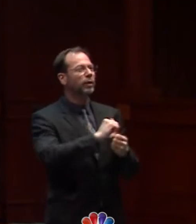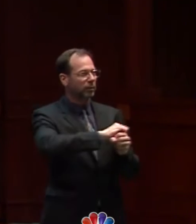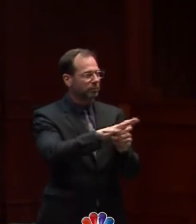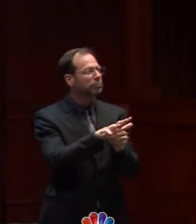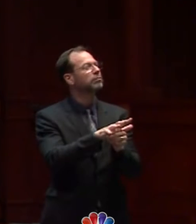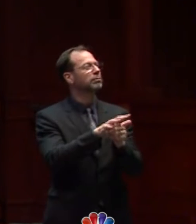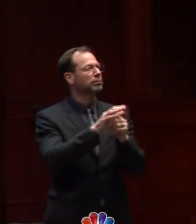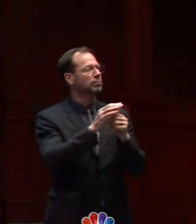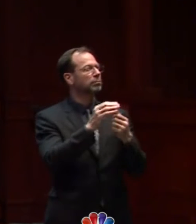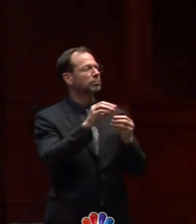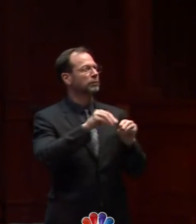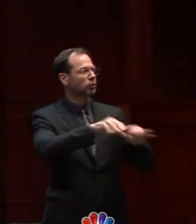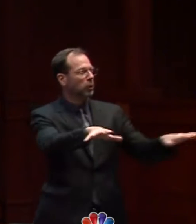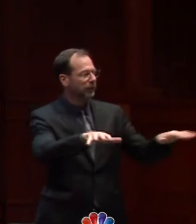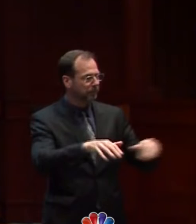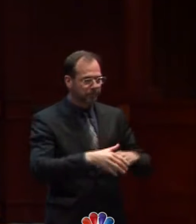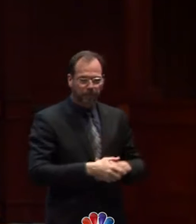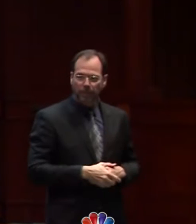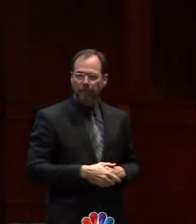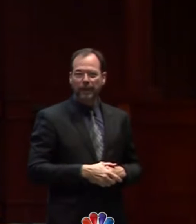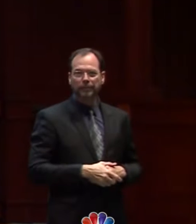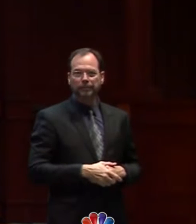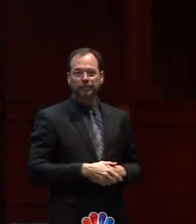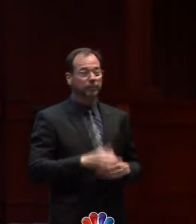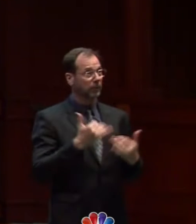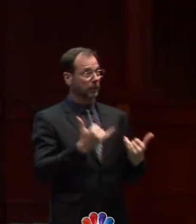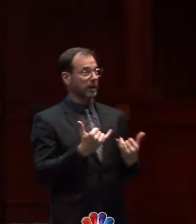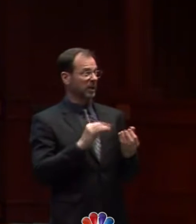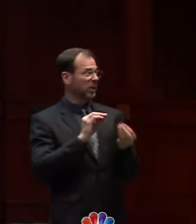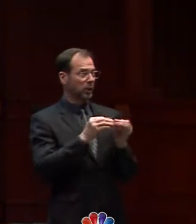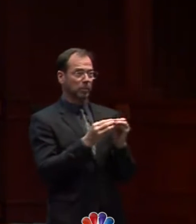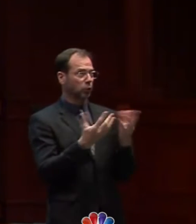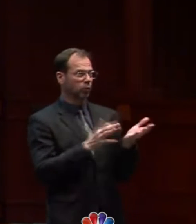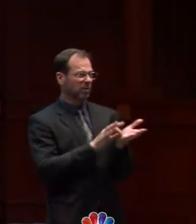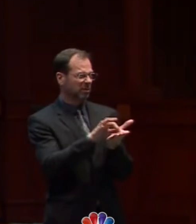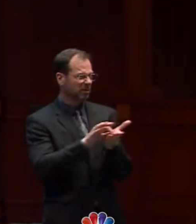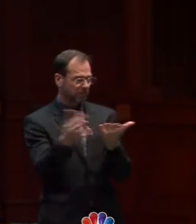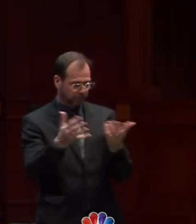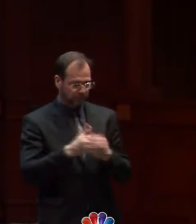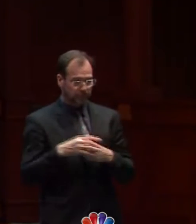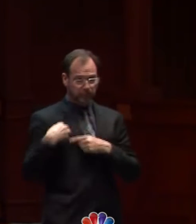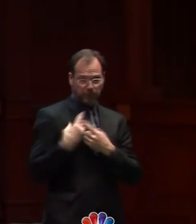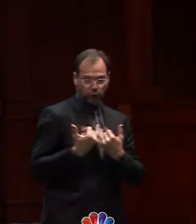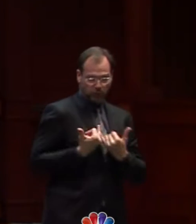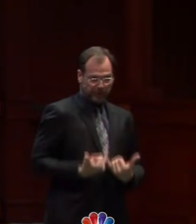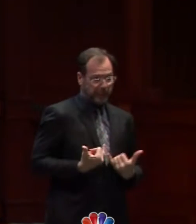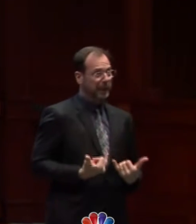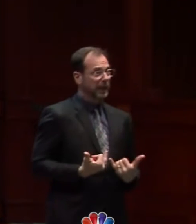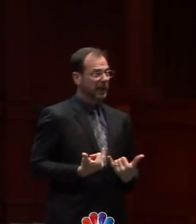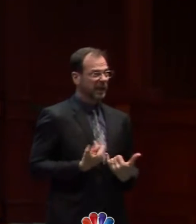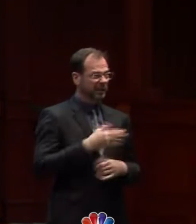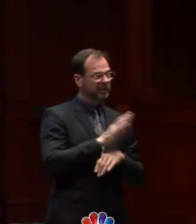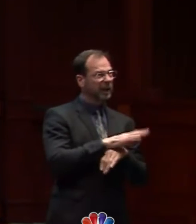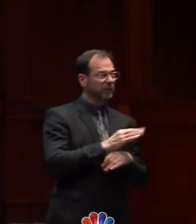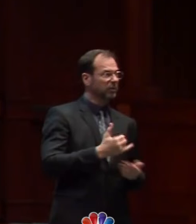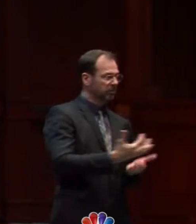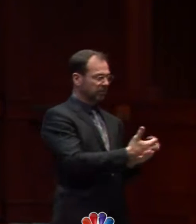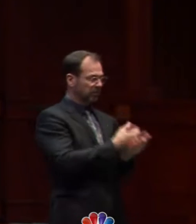coronavirus. And the updated numbers are this. As of today, this